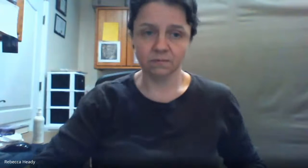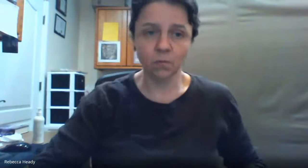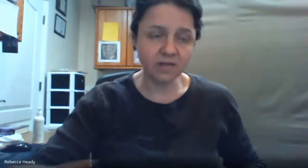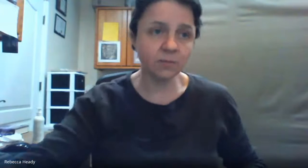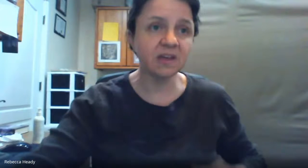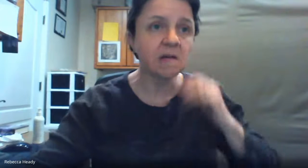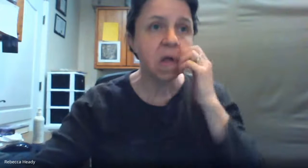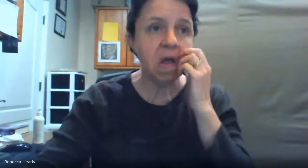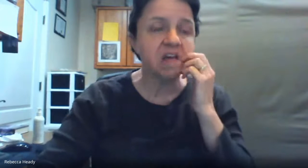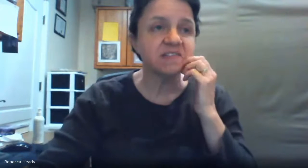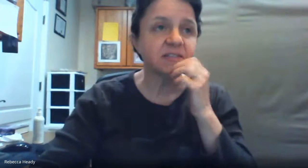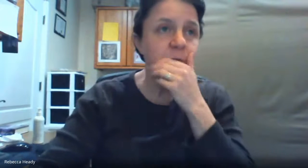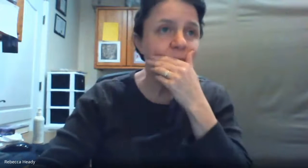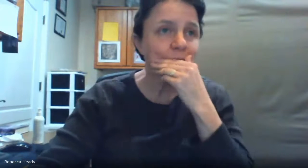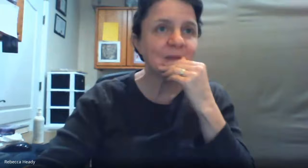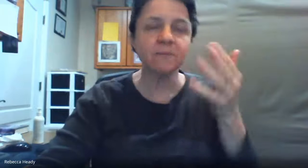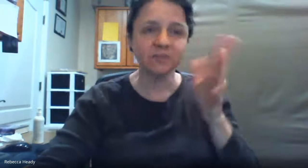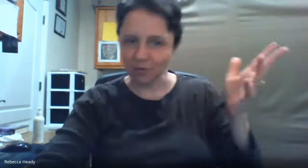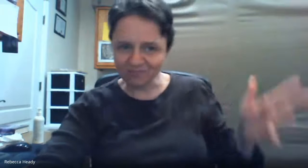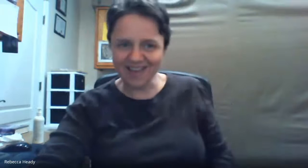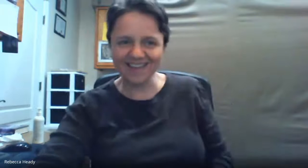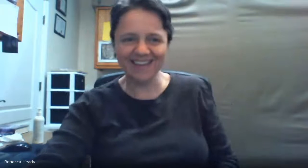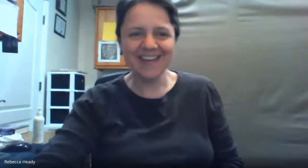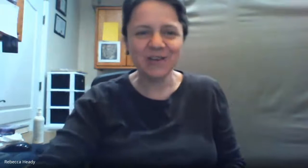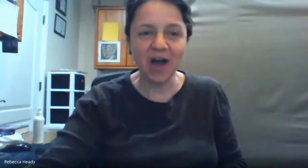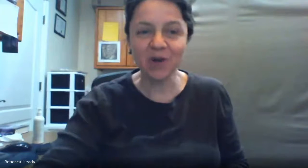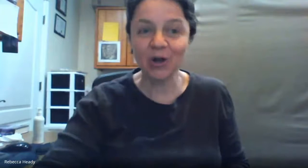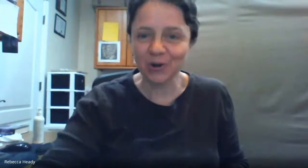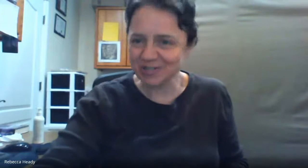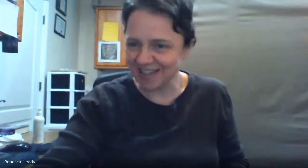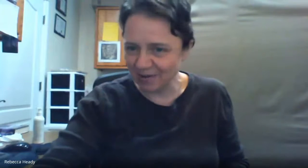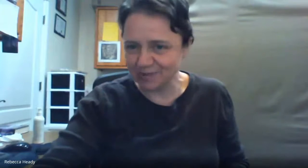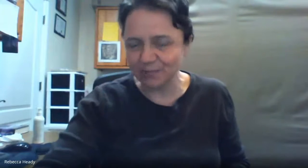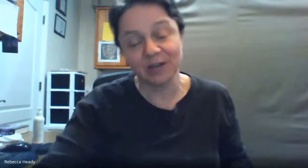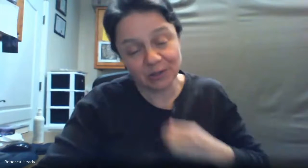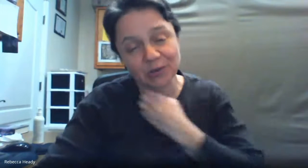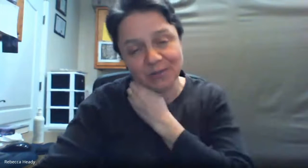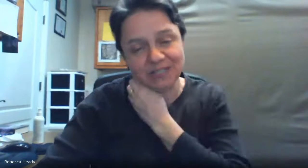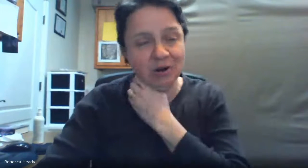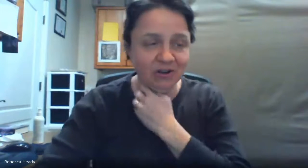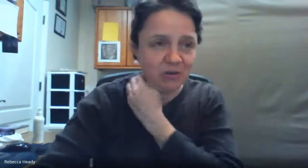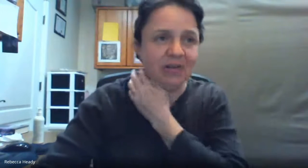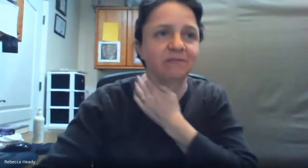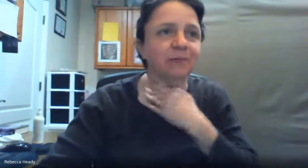You want something. So it means both. You have a hunger or desire for something, and it literally means you're hungry and you want to eat food.